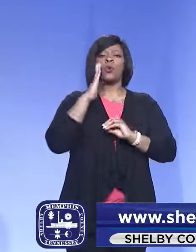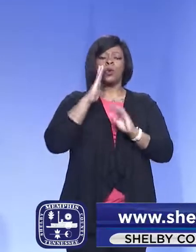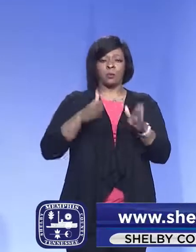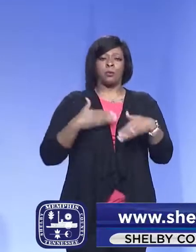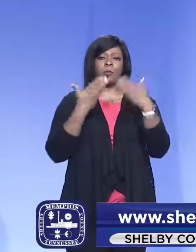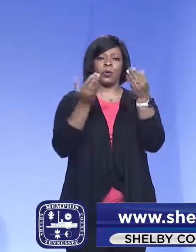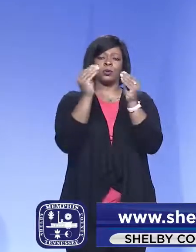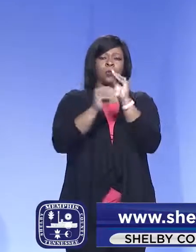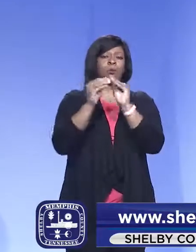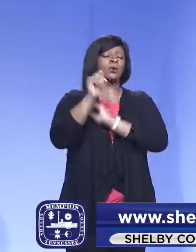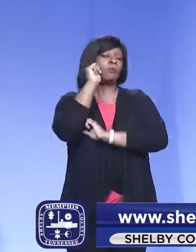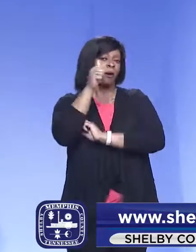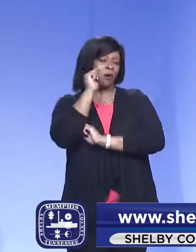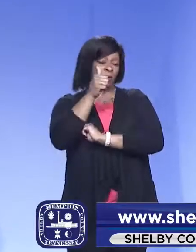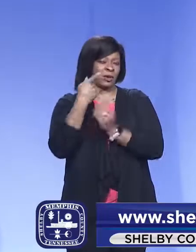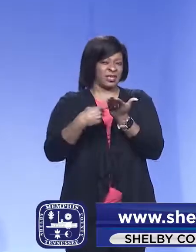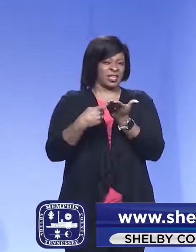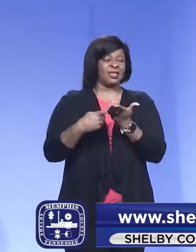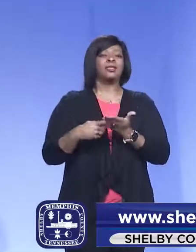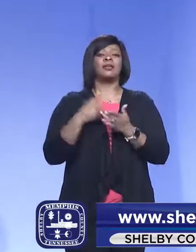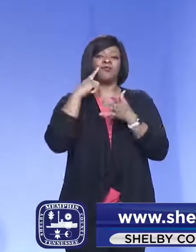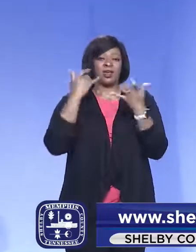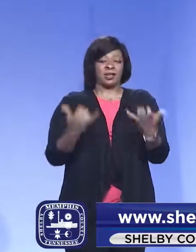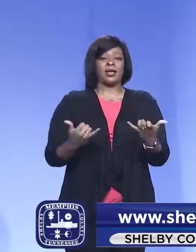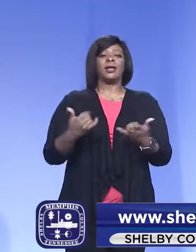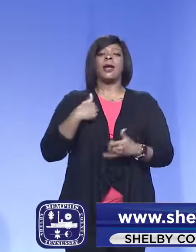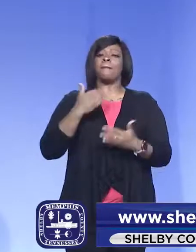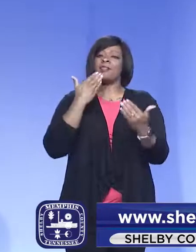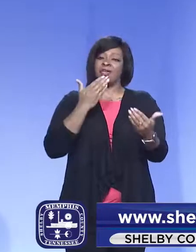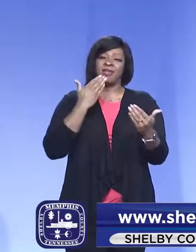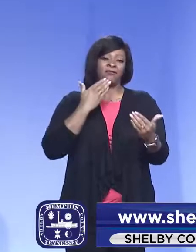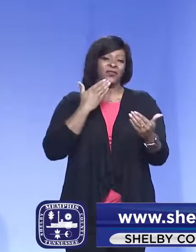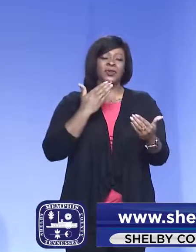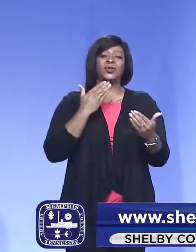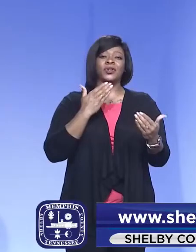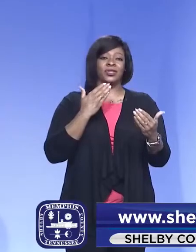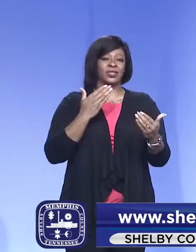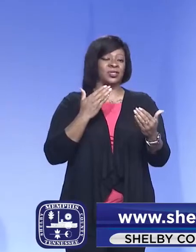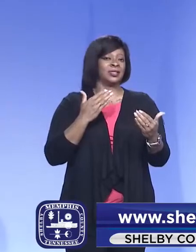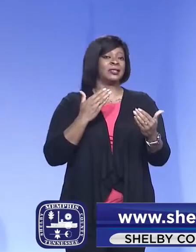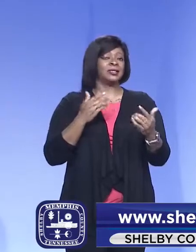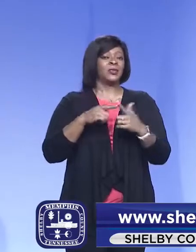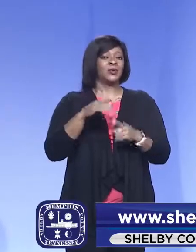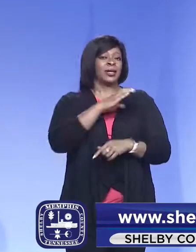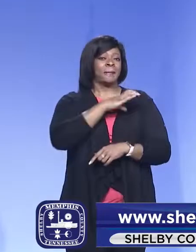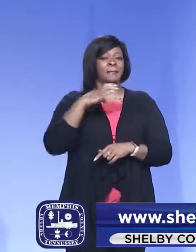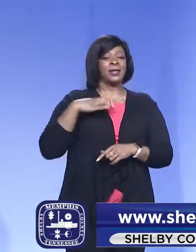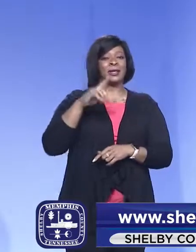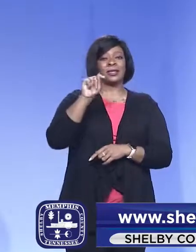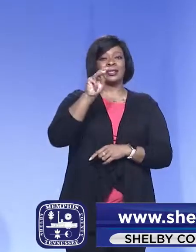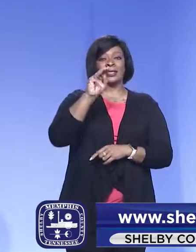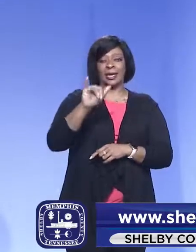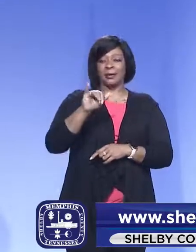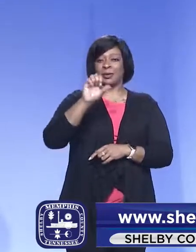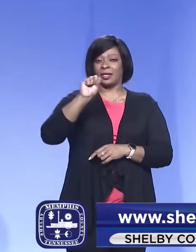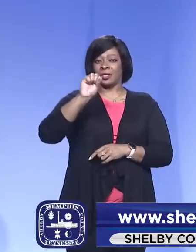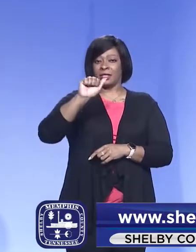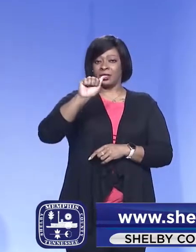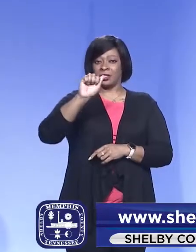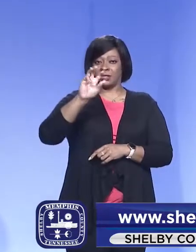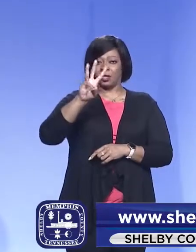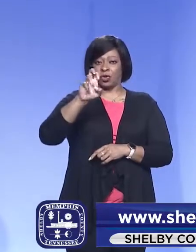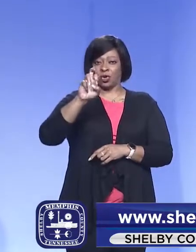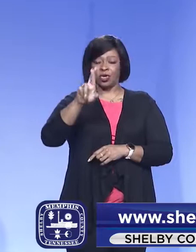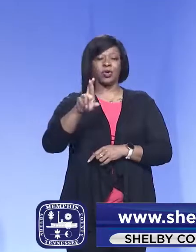proposal again tomorrow. Let me just say for now, I'm really thankful to Commissioner Tammy Sawyer, who has been a